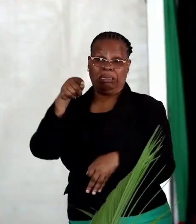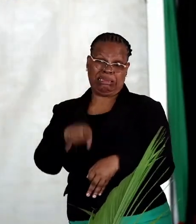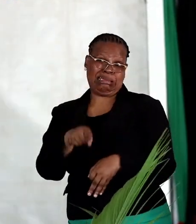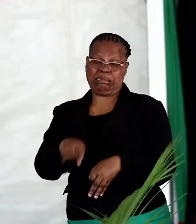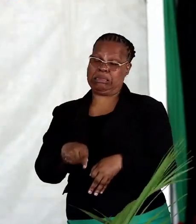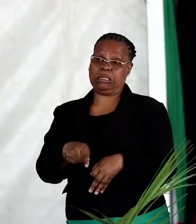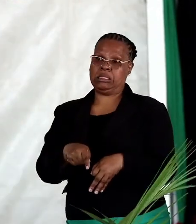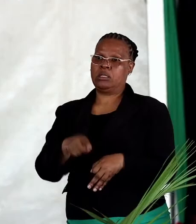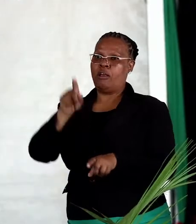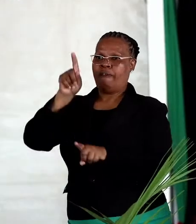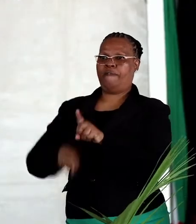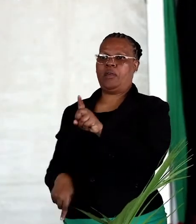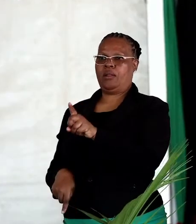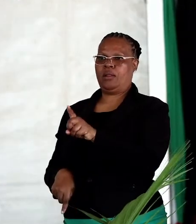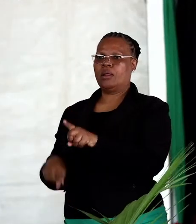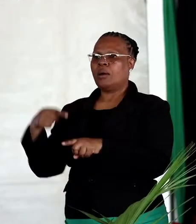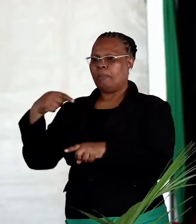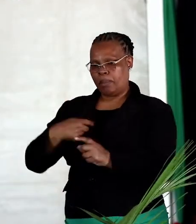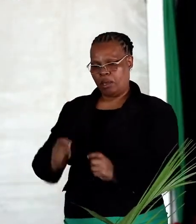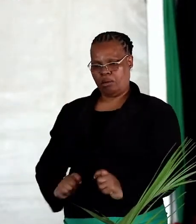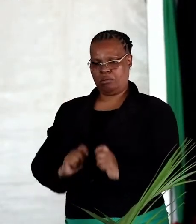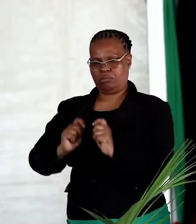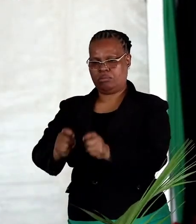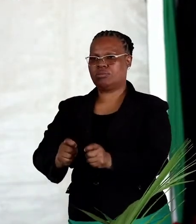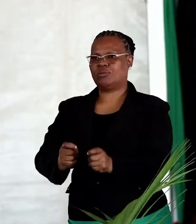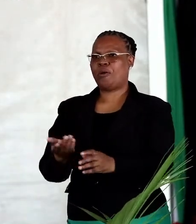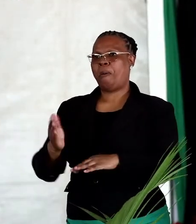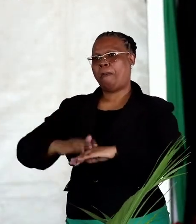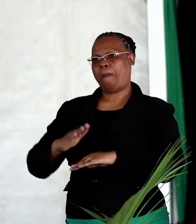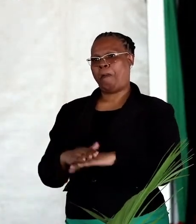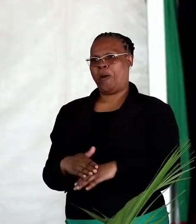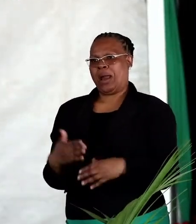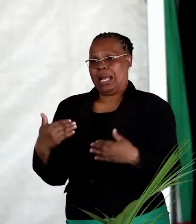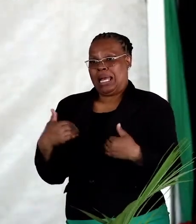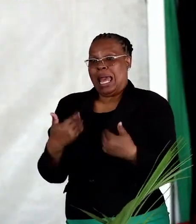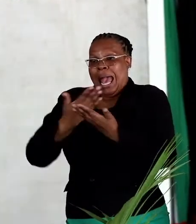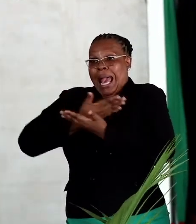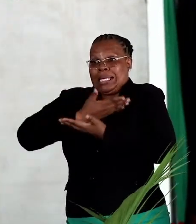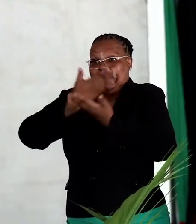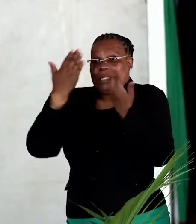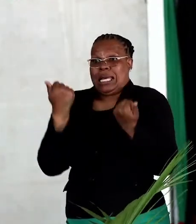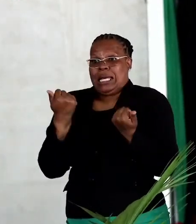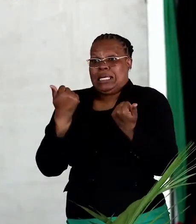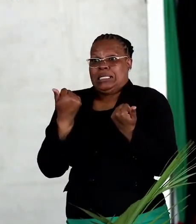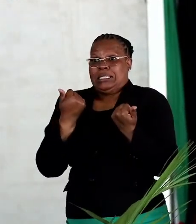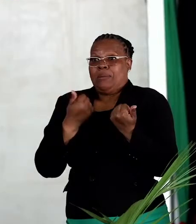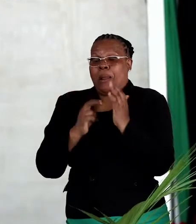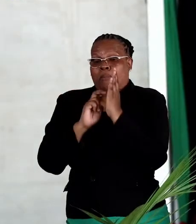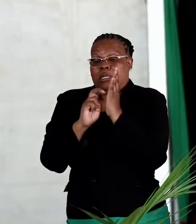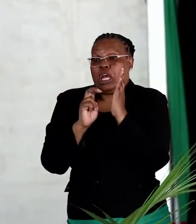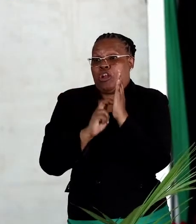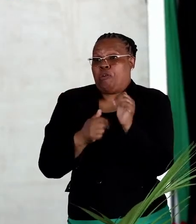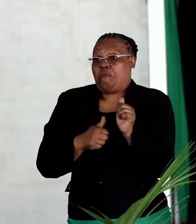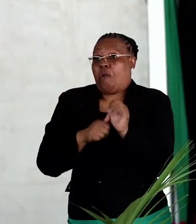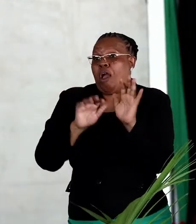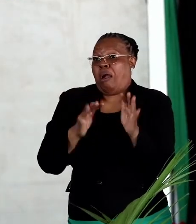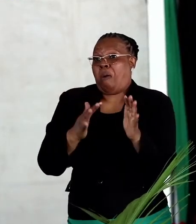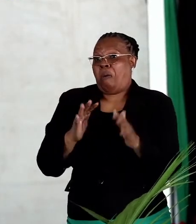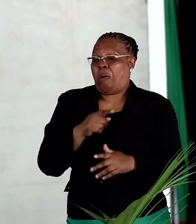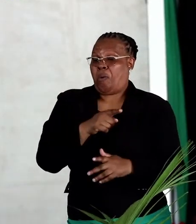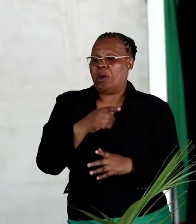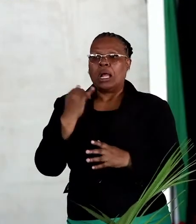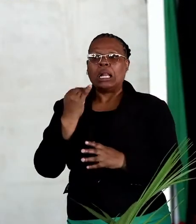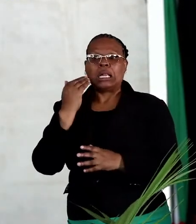indlela benza ngayo xa na bezama ulungisa ke umuntu ongakhanga hambe ngendlela. But ngoku into yenzeka ithi lonto